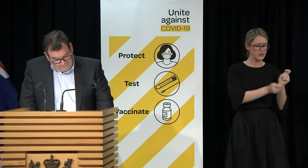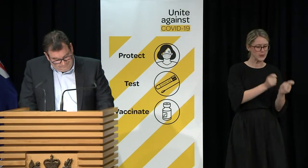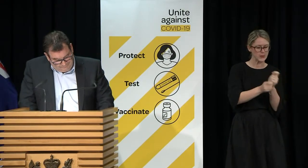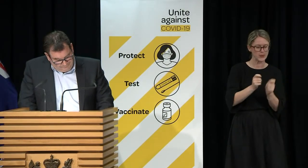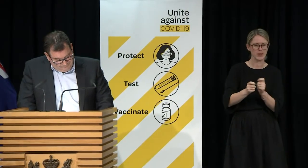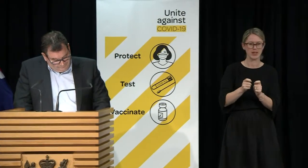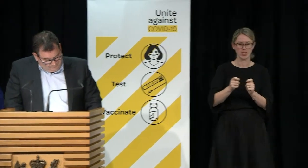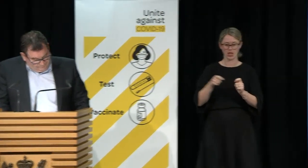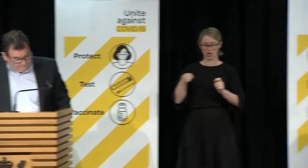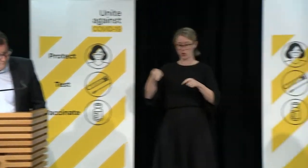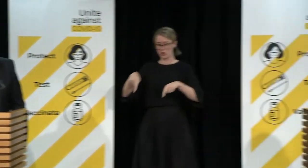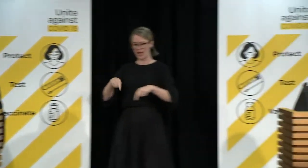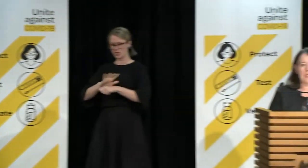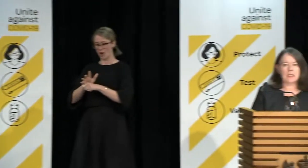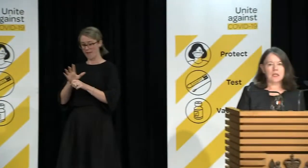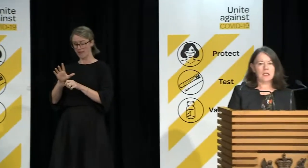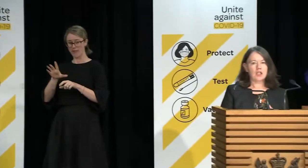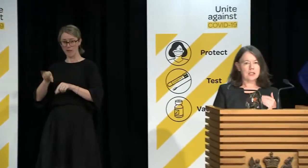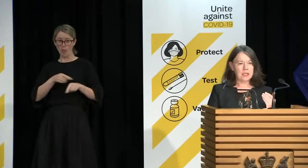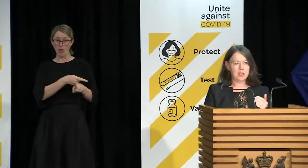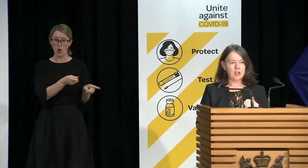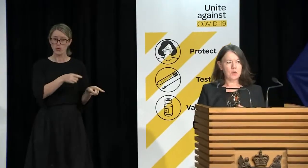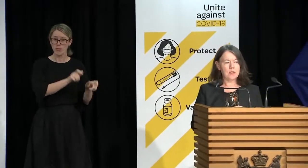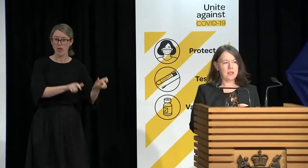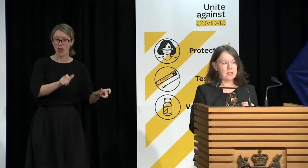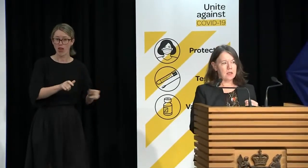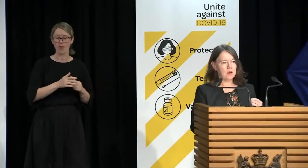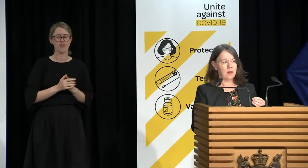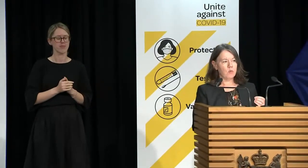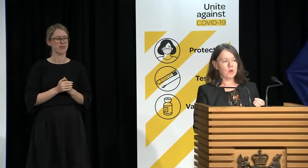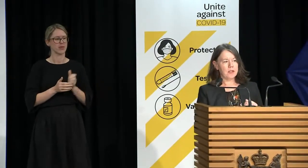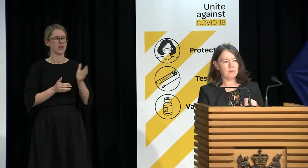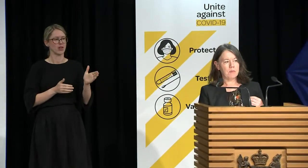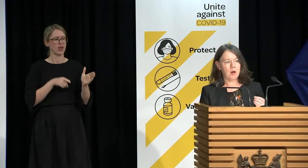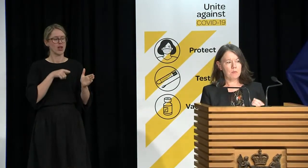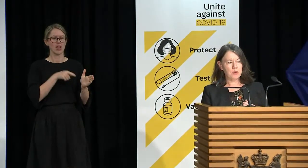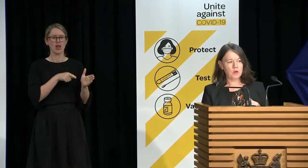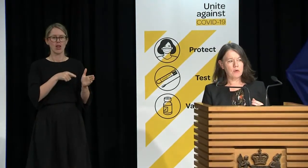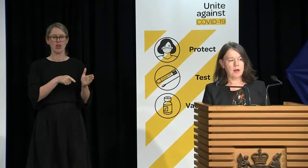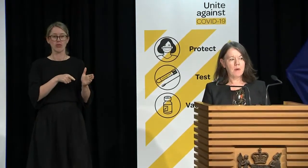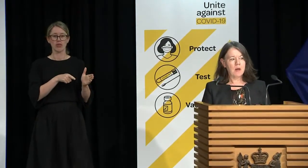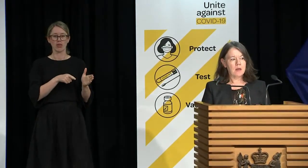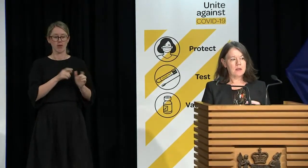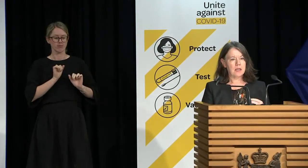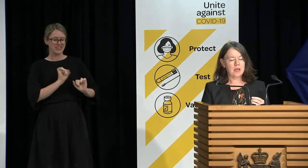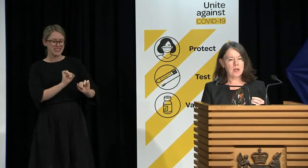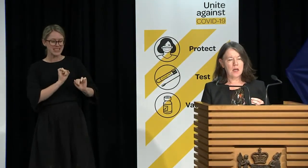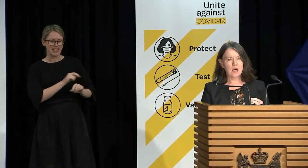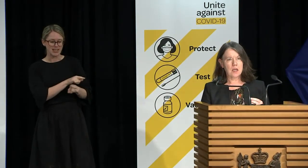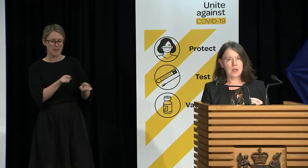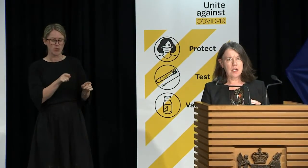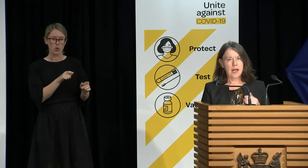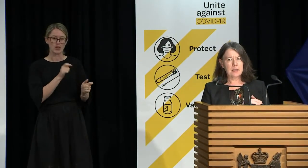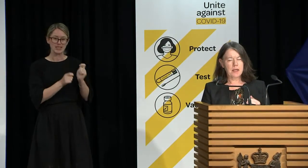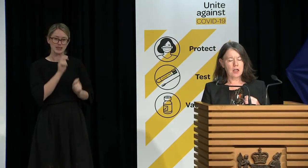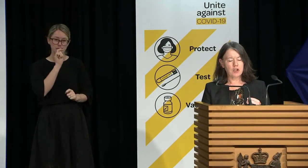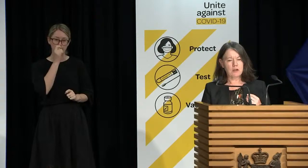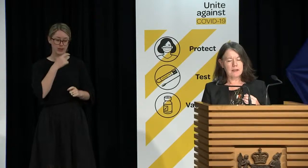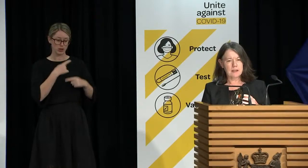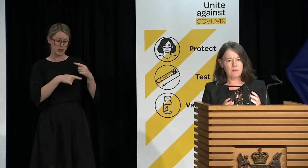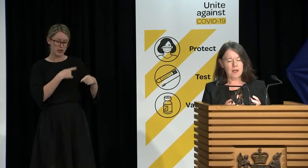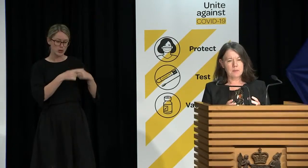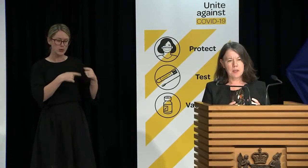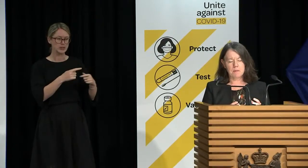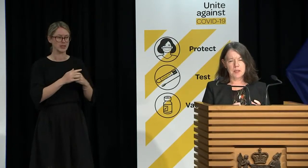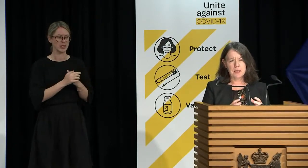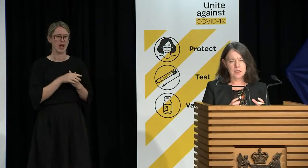finished? Well, that testing continues. That's a rolling programme. The expectation,